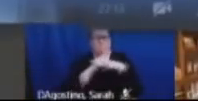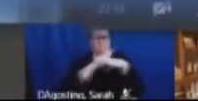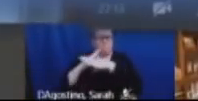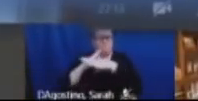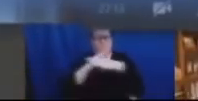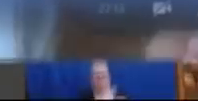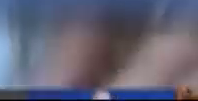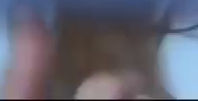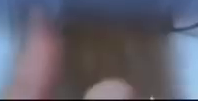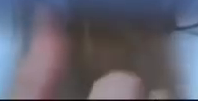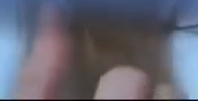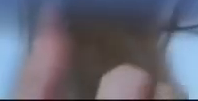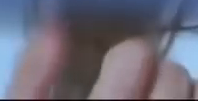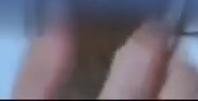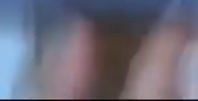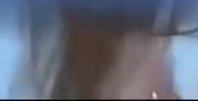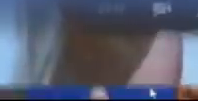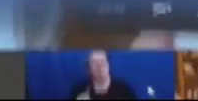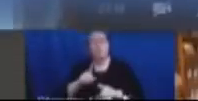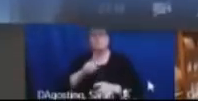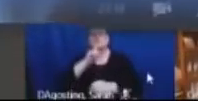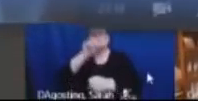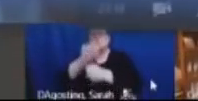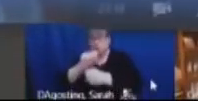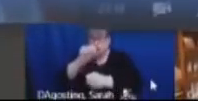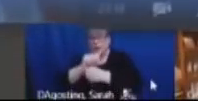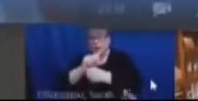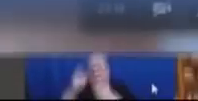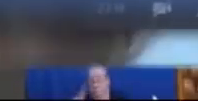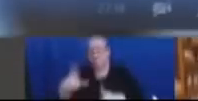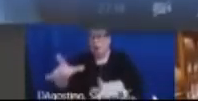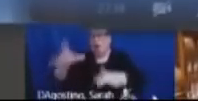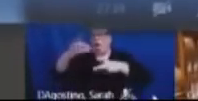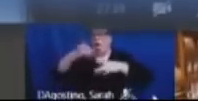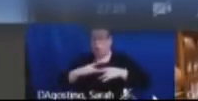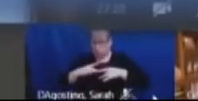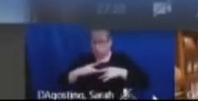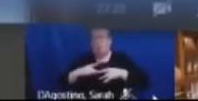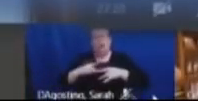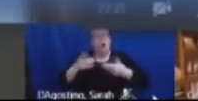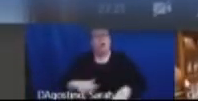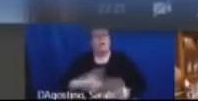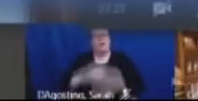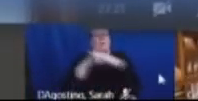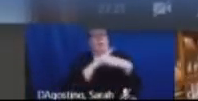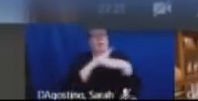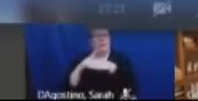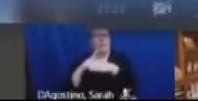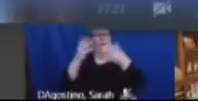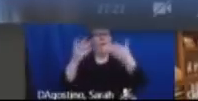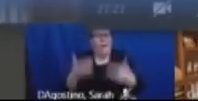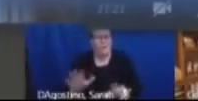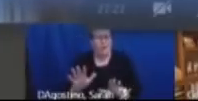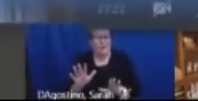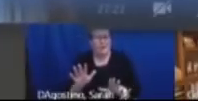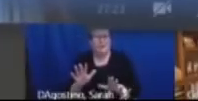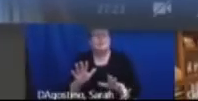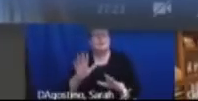case, then you're protected against infection, against hospitalization, and more importantly, against